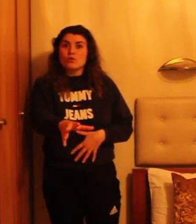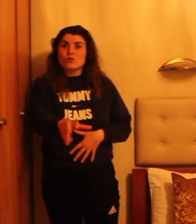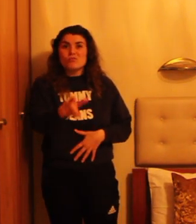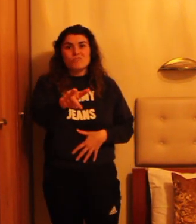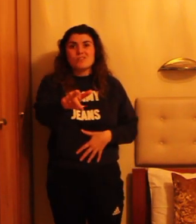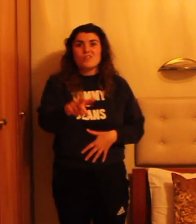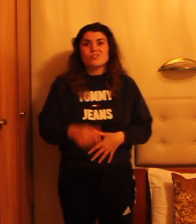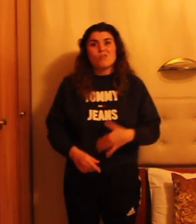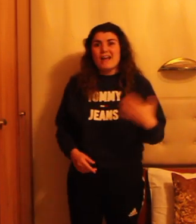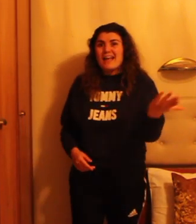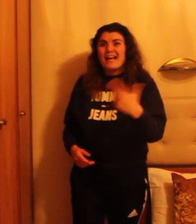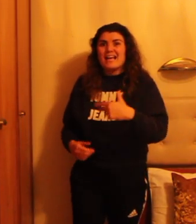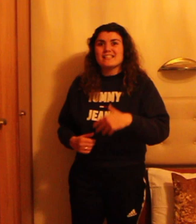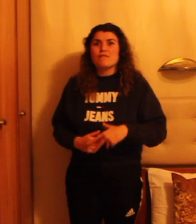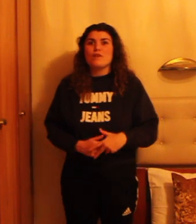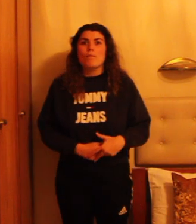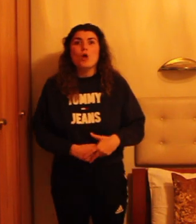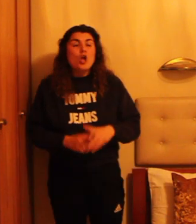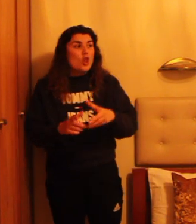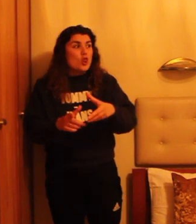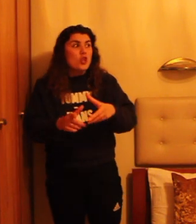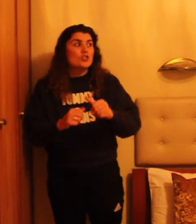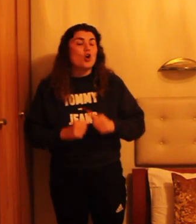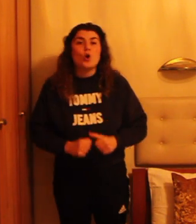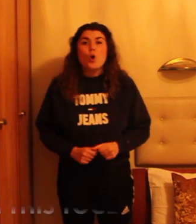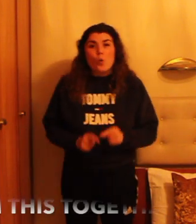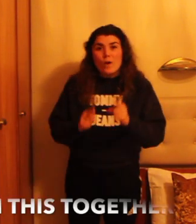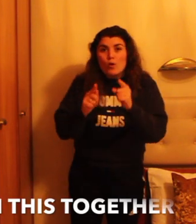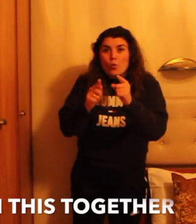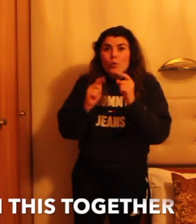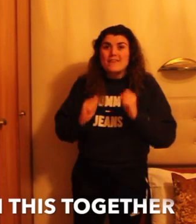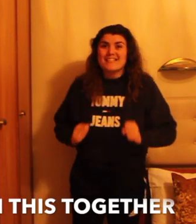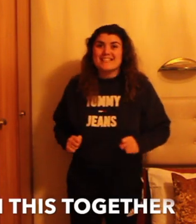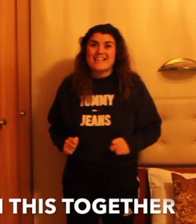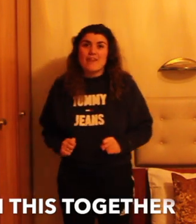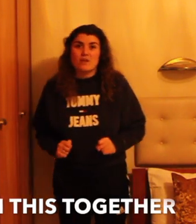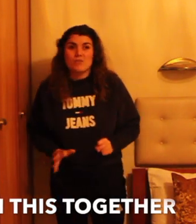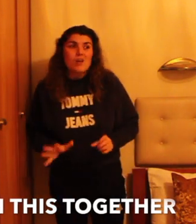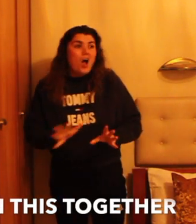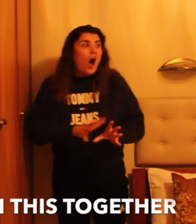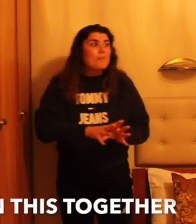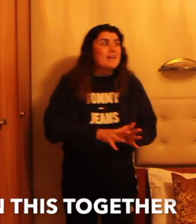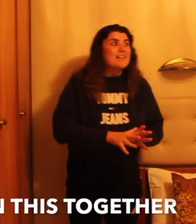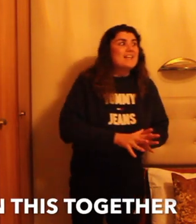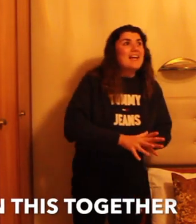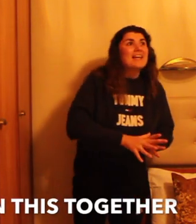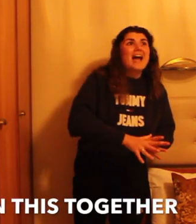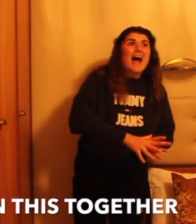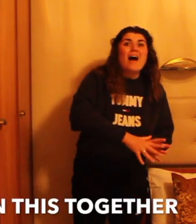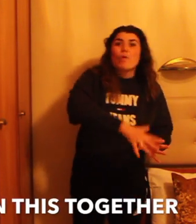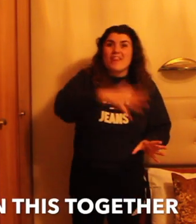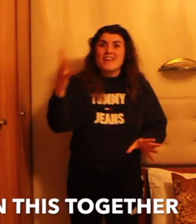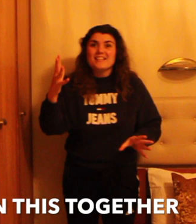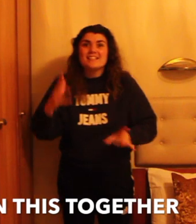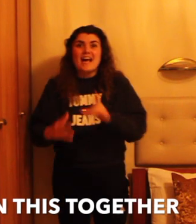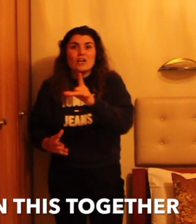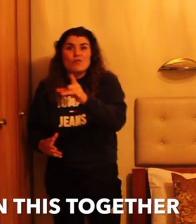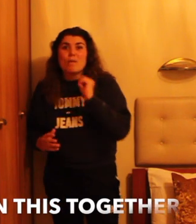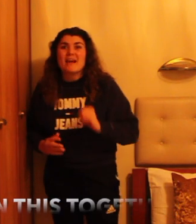Musical, another song, classic film. The song, We're All In This Together. I'm going to take out this. I'm going to replace